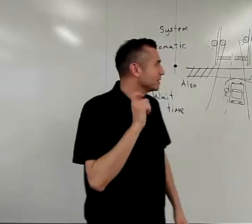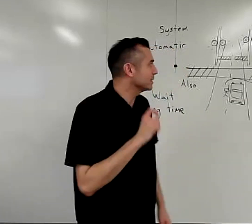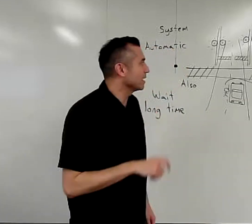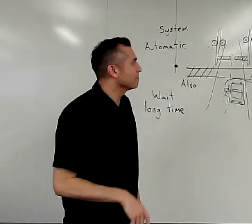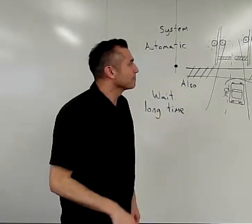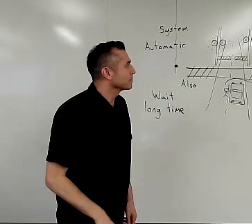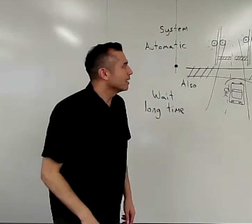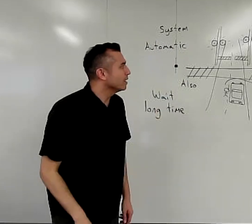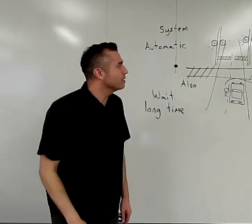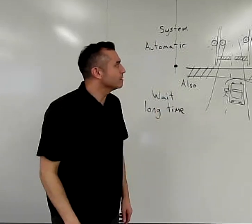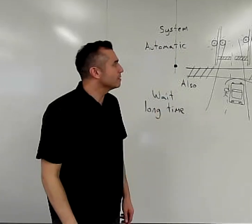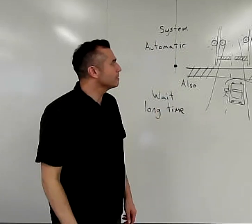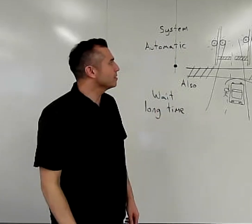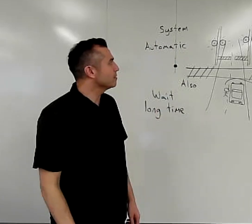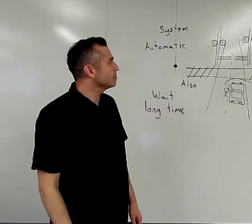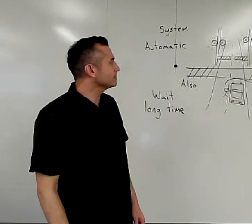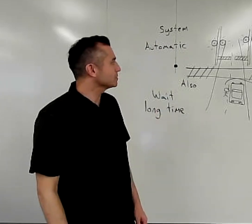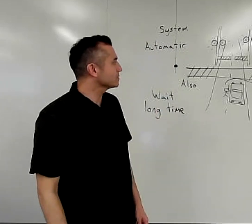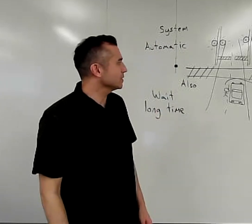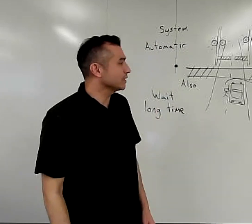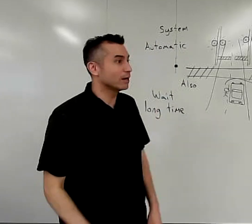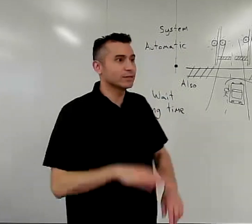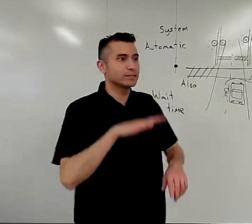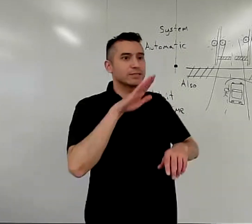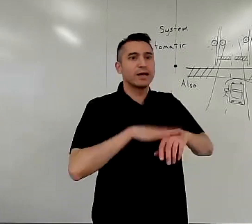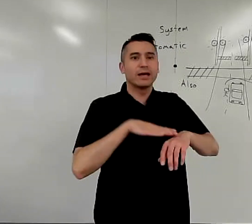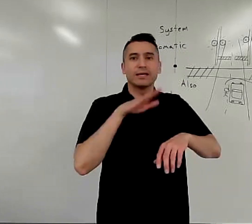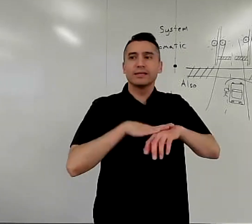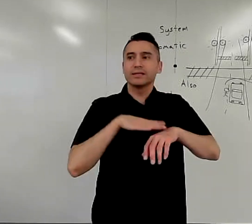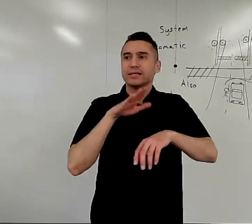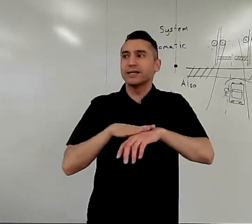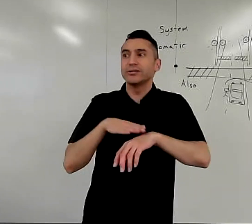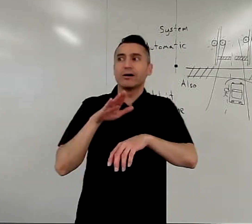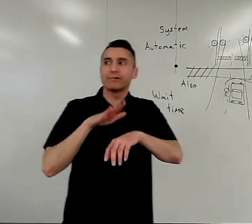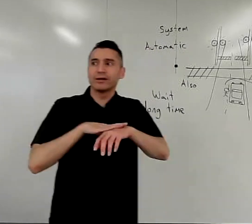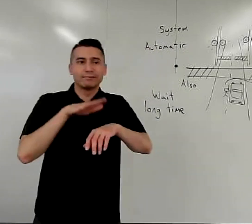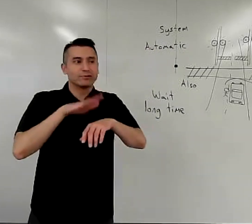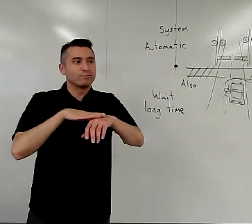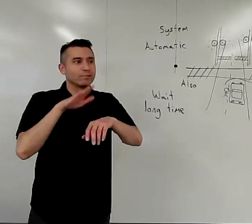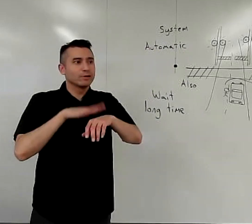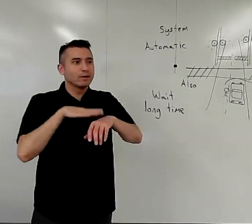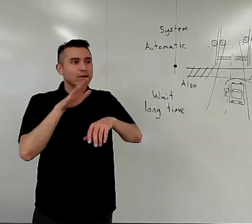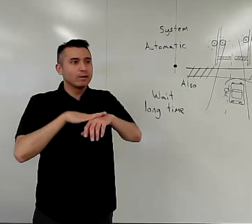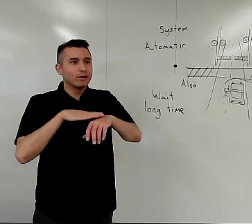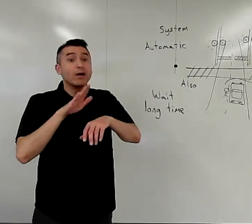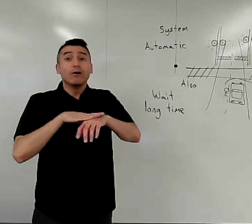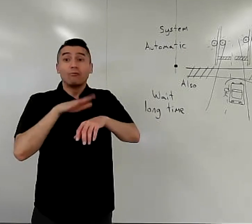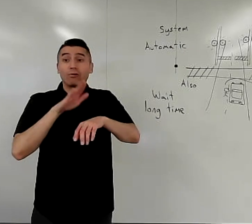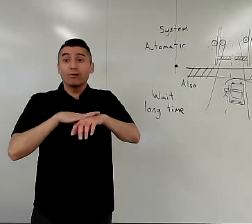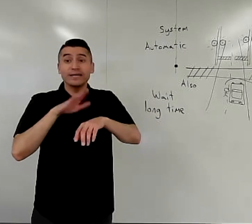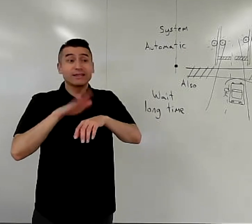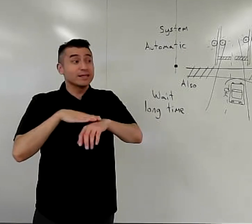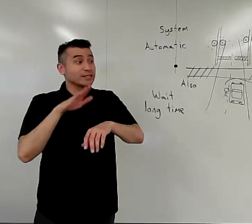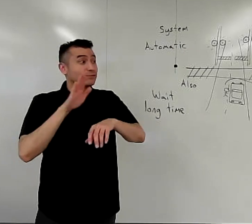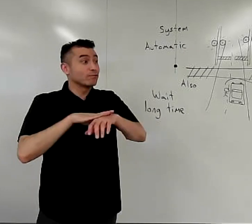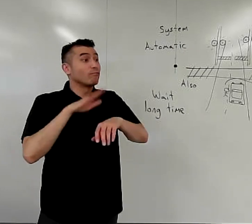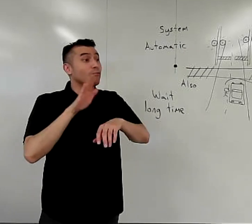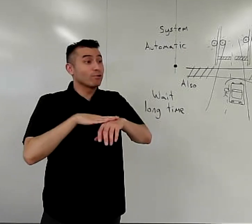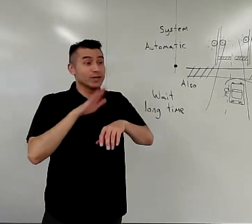automated there. Let's see here, this sign that I did not write up on the book. Warn, yeah, the lights are for